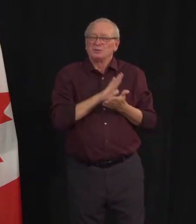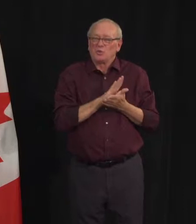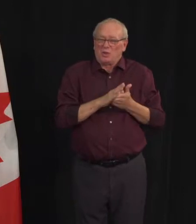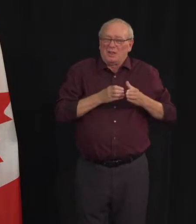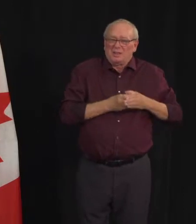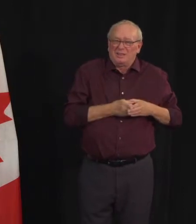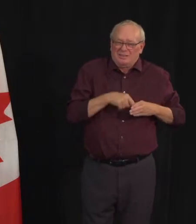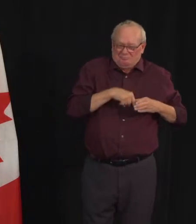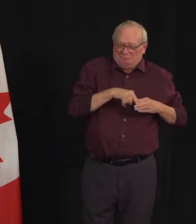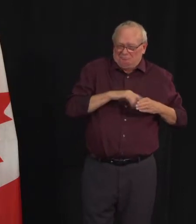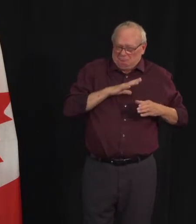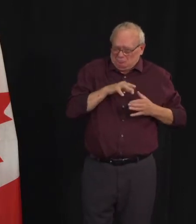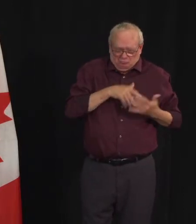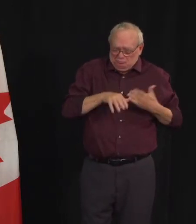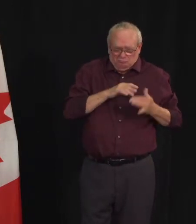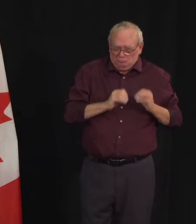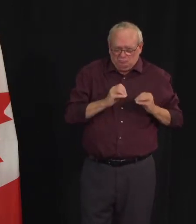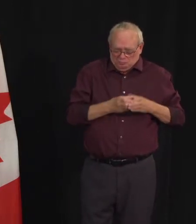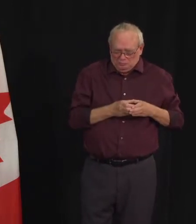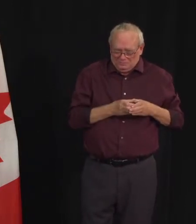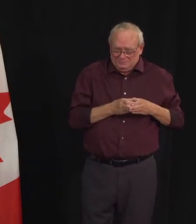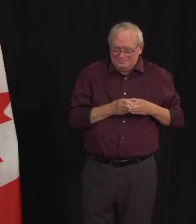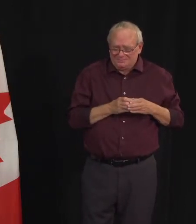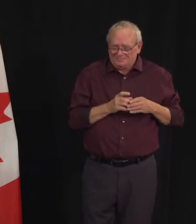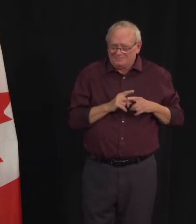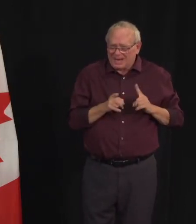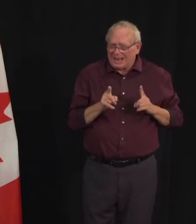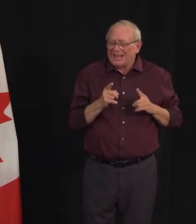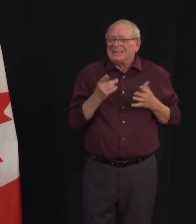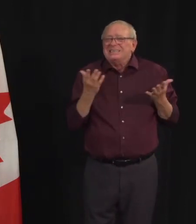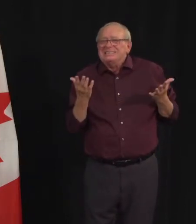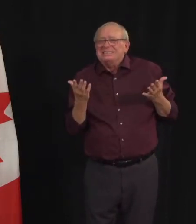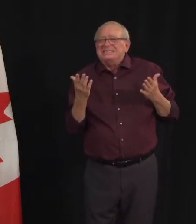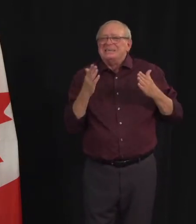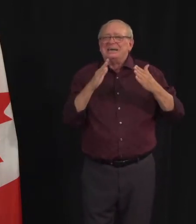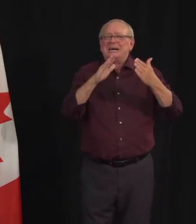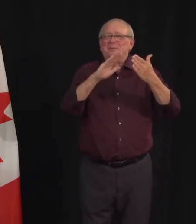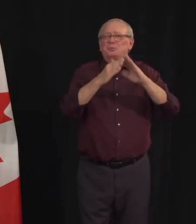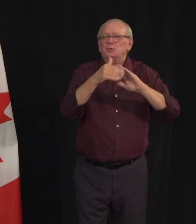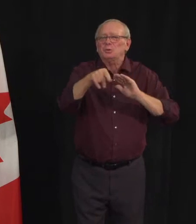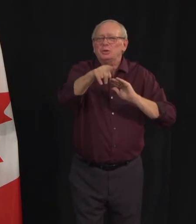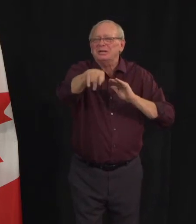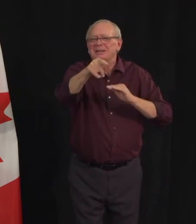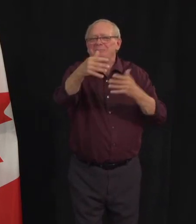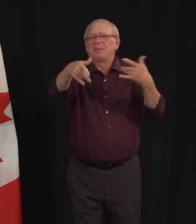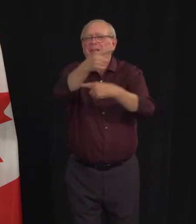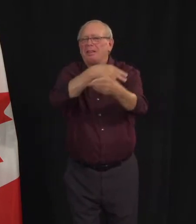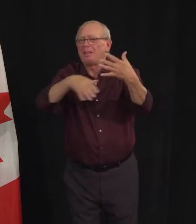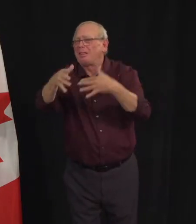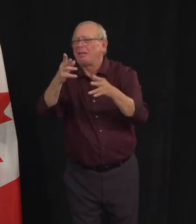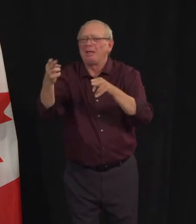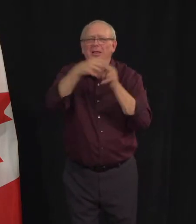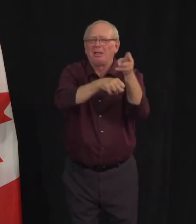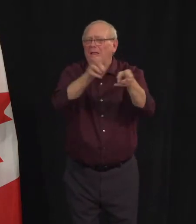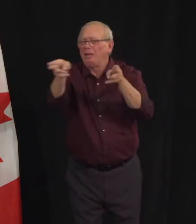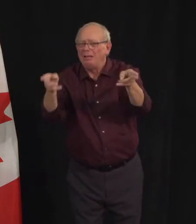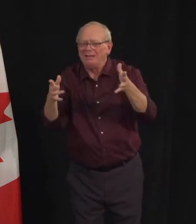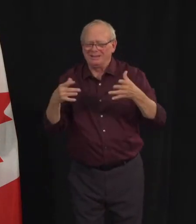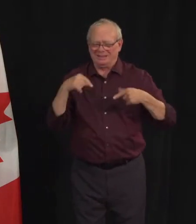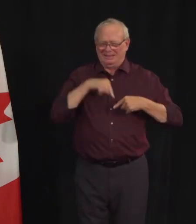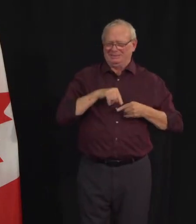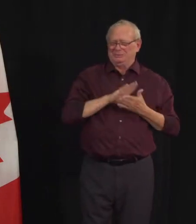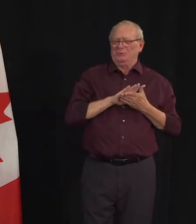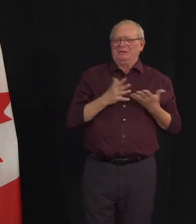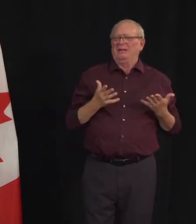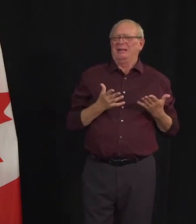5 different cohorts? With respect to the first question about substitute teachers, that would be a better question for the Ministry of